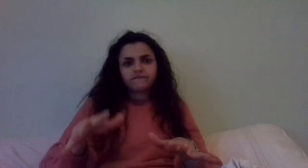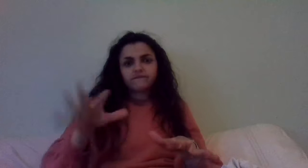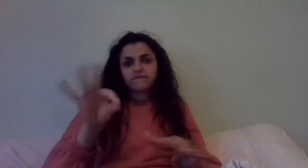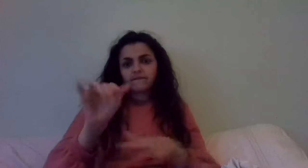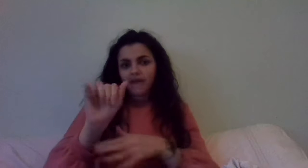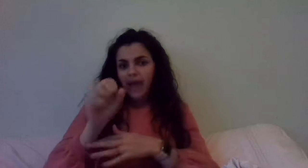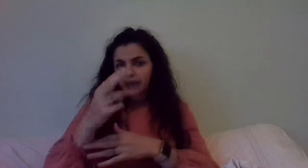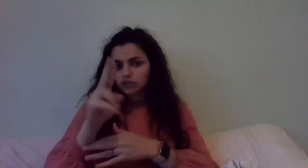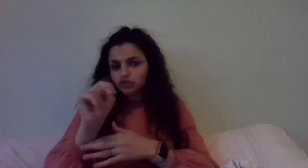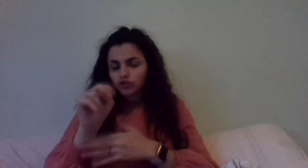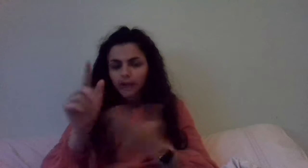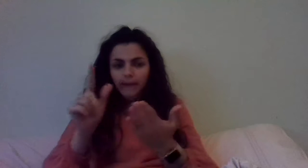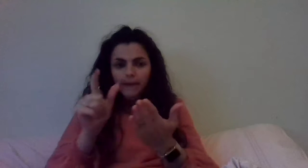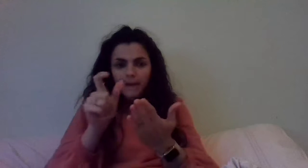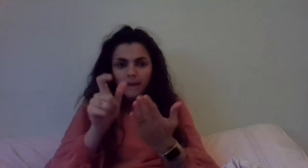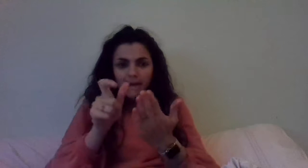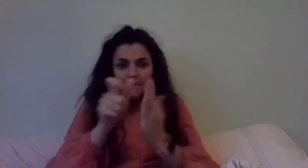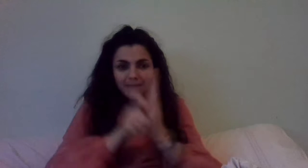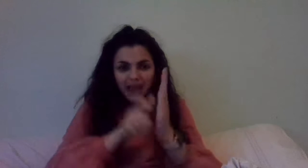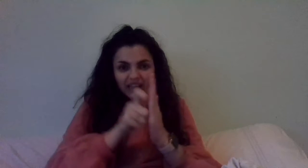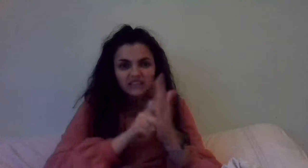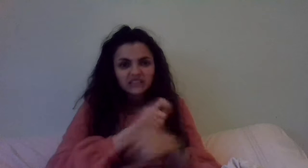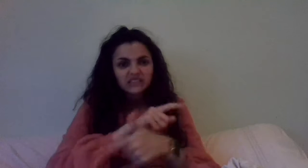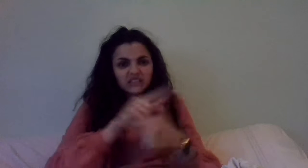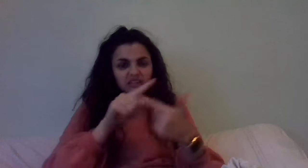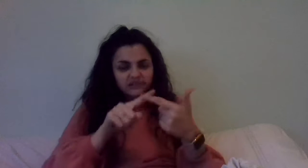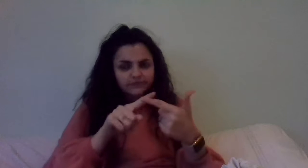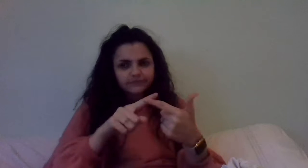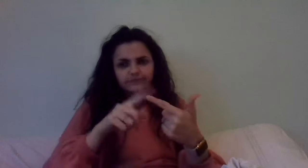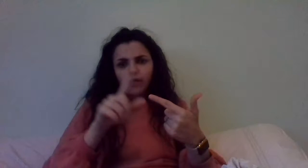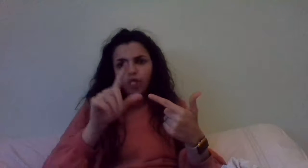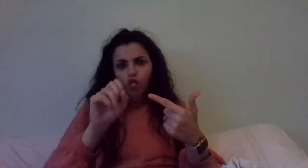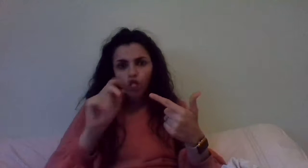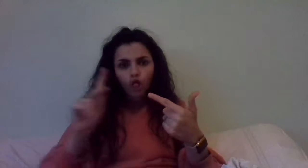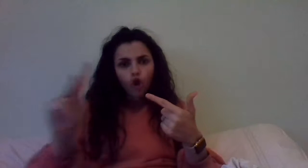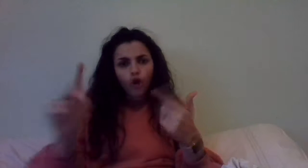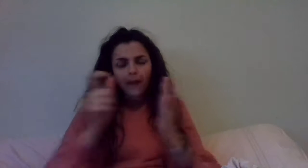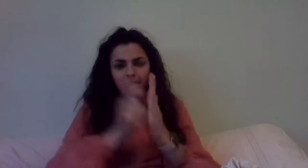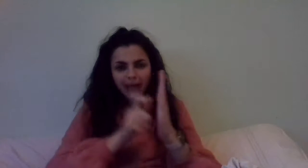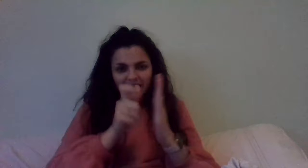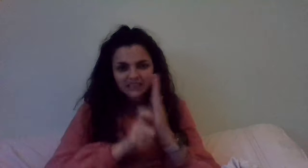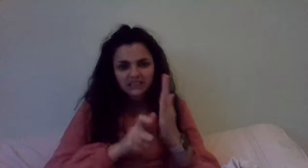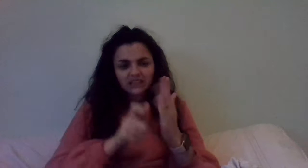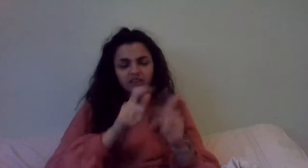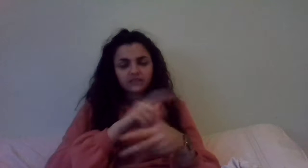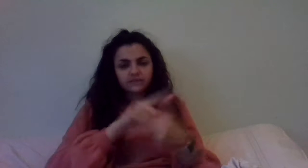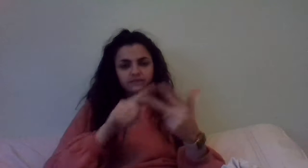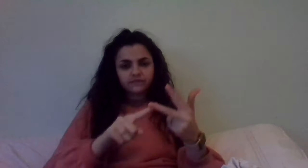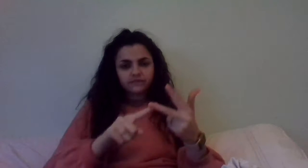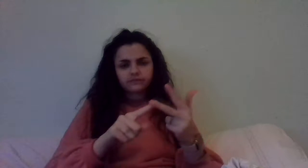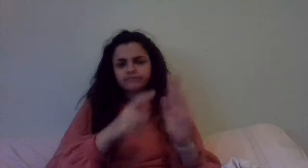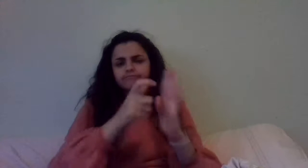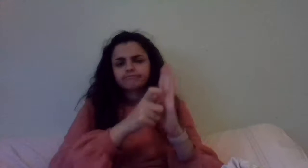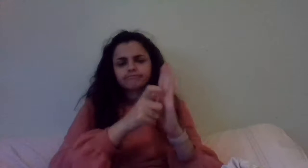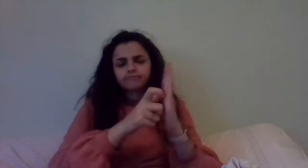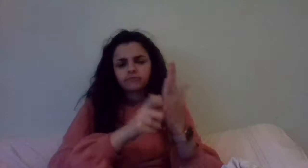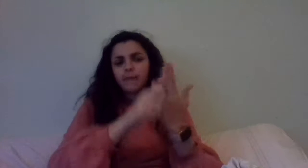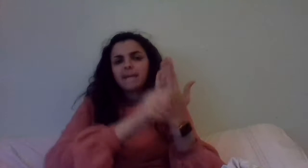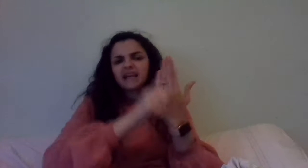distributed magazines that people across the country are reading. And one of the things